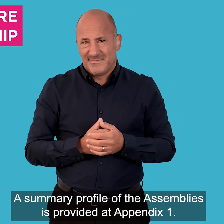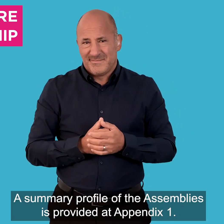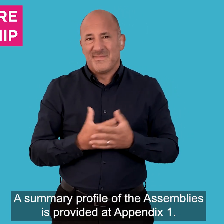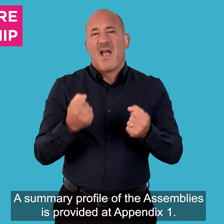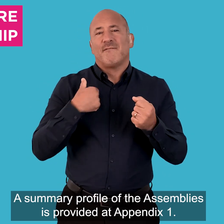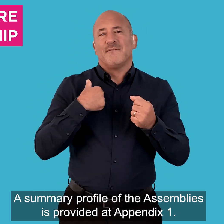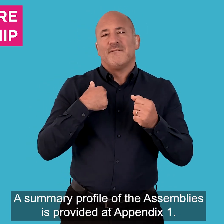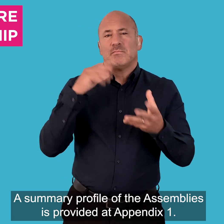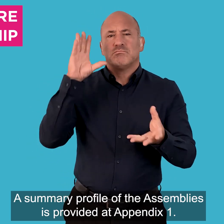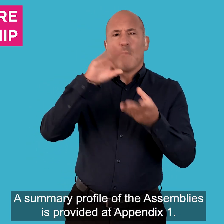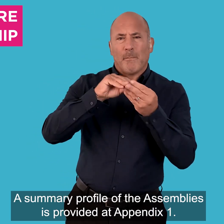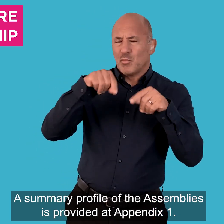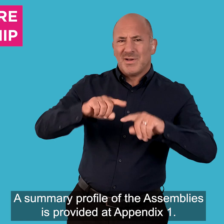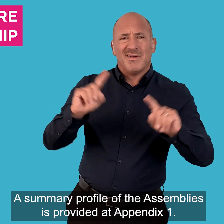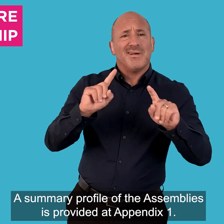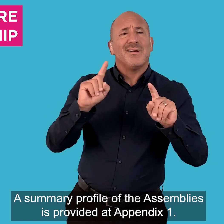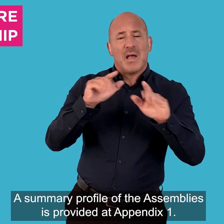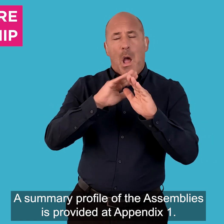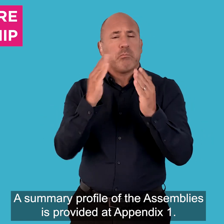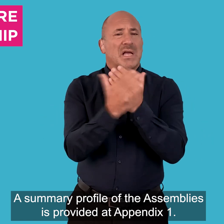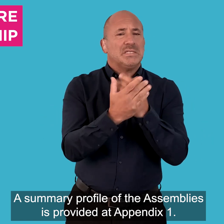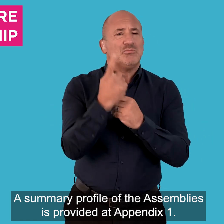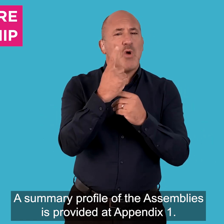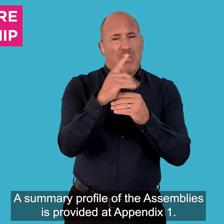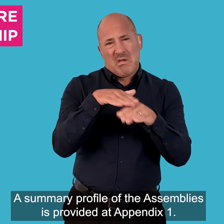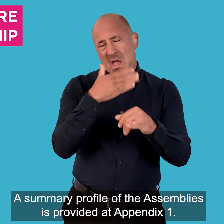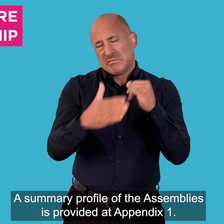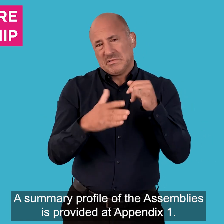A summary of the assemblies is provided at Appendix 1.